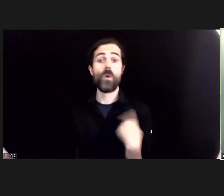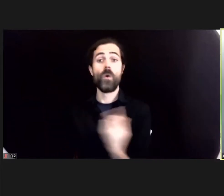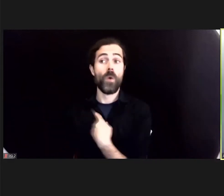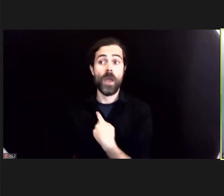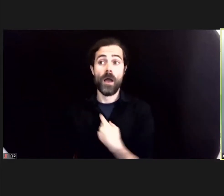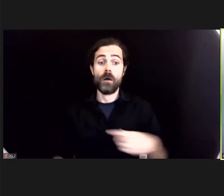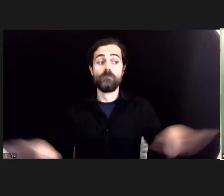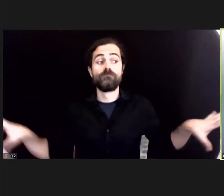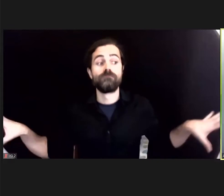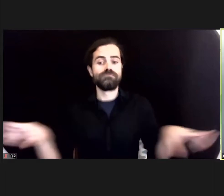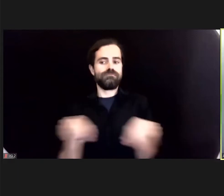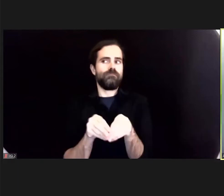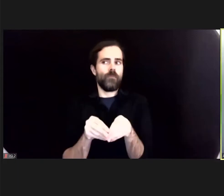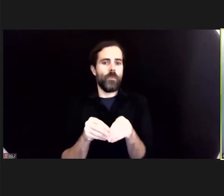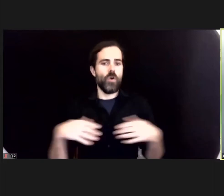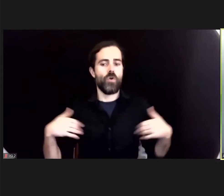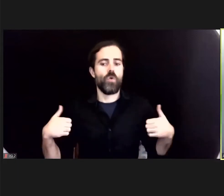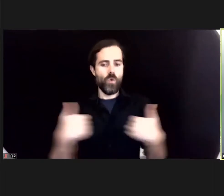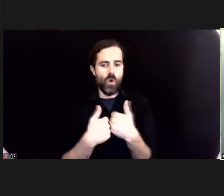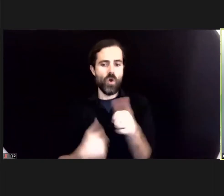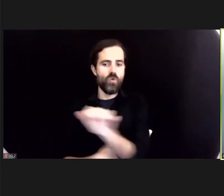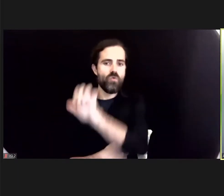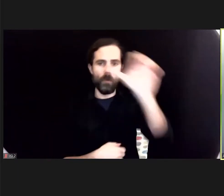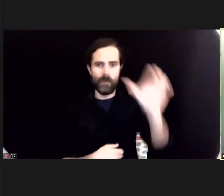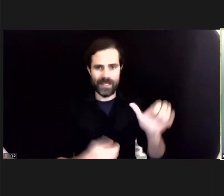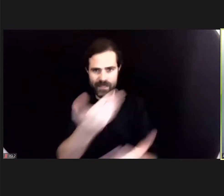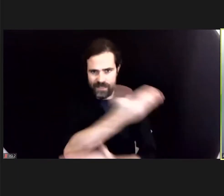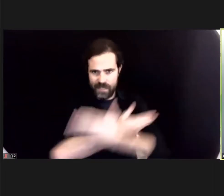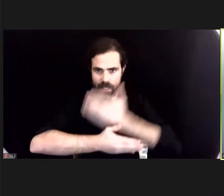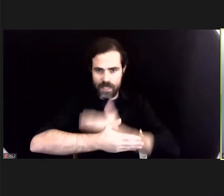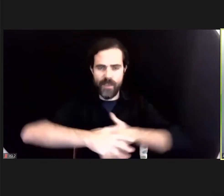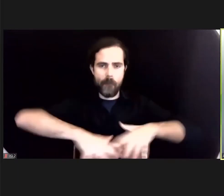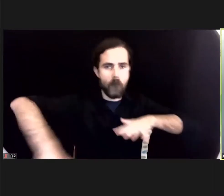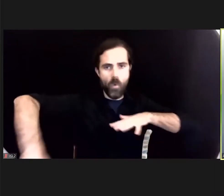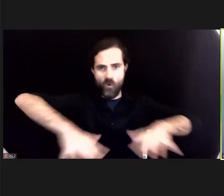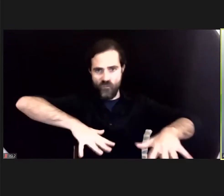the European disability movement, and our